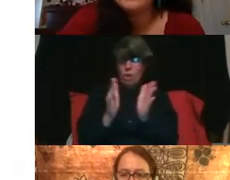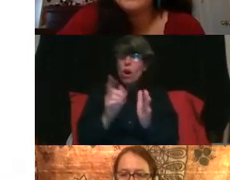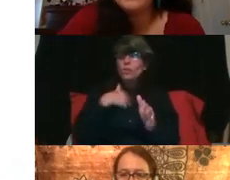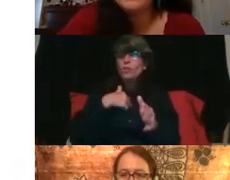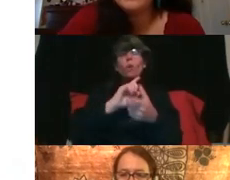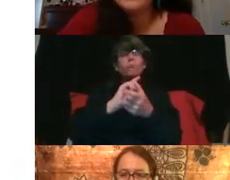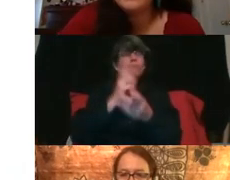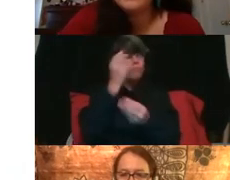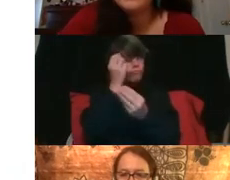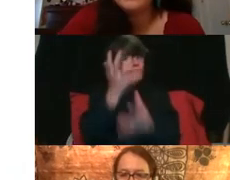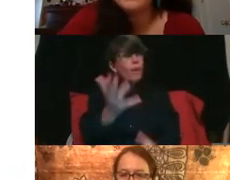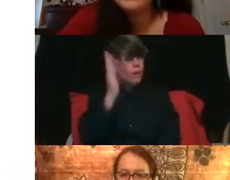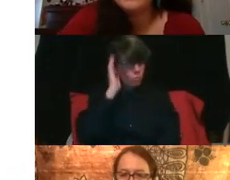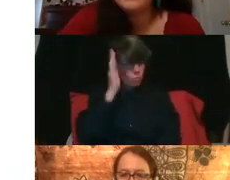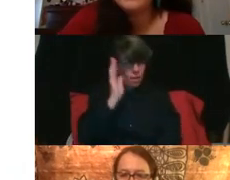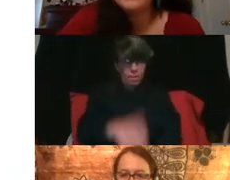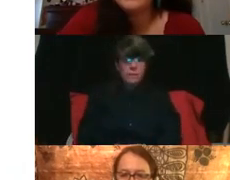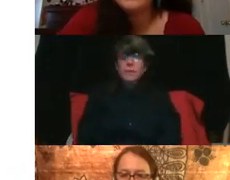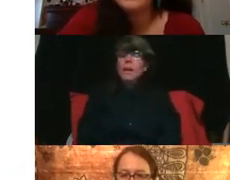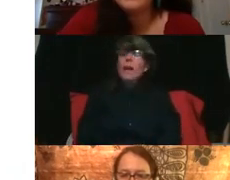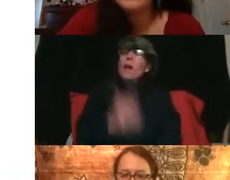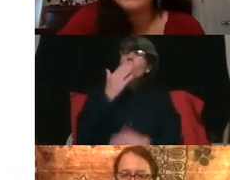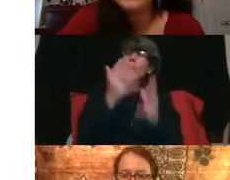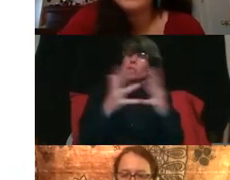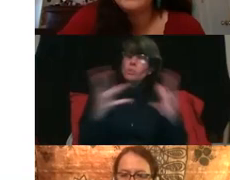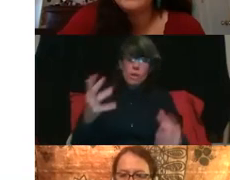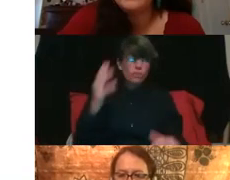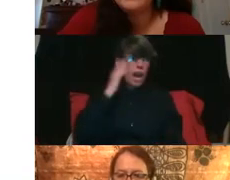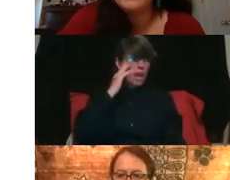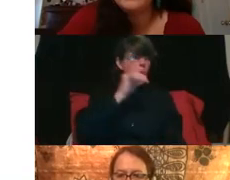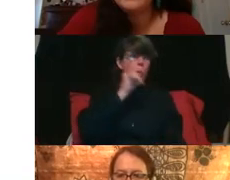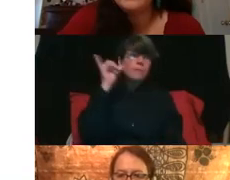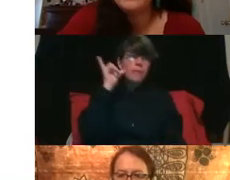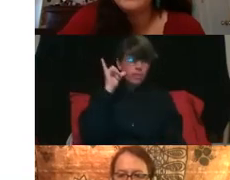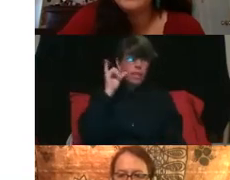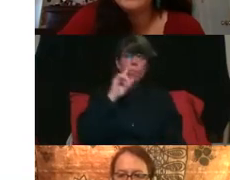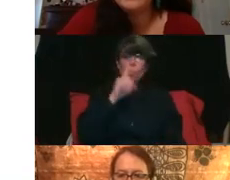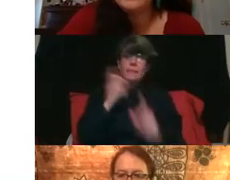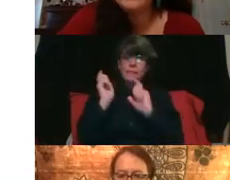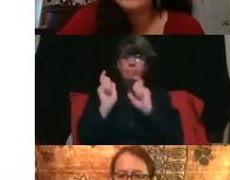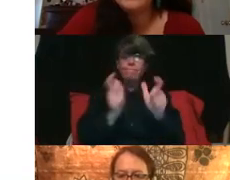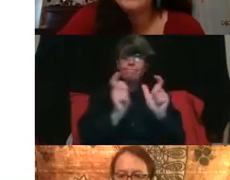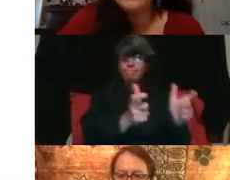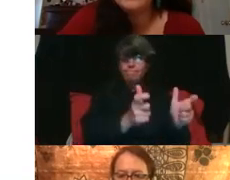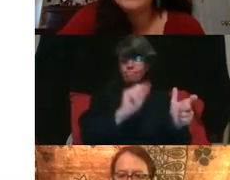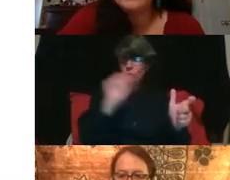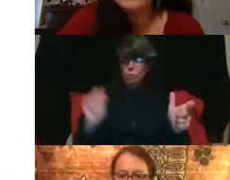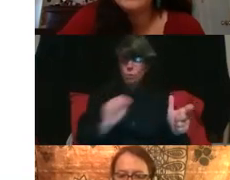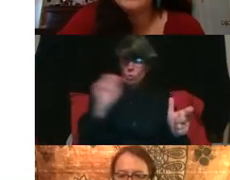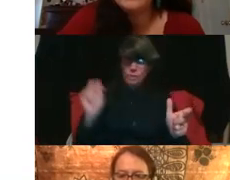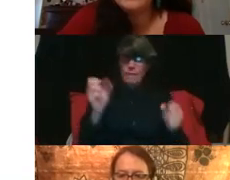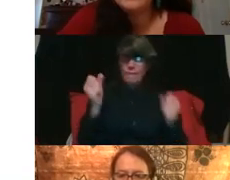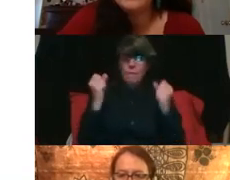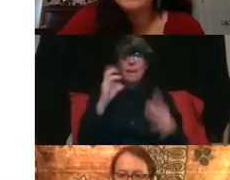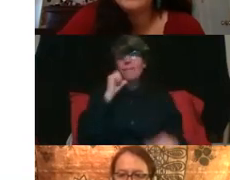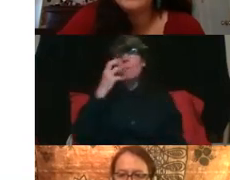come. And then thank you. I know yesterday was Giving Tuesday for a lot of nonprofits. We're